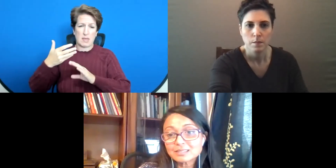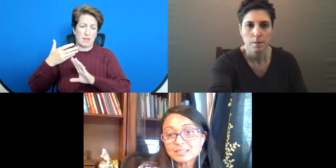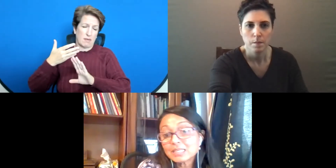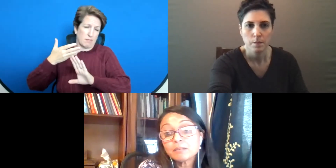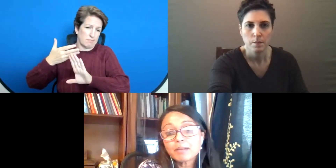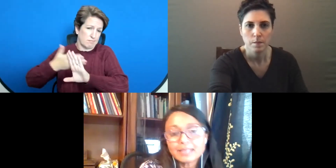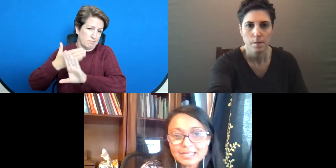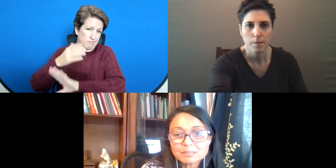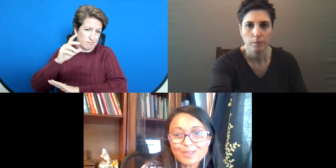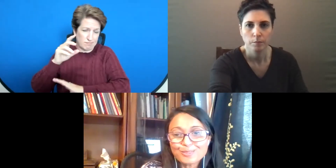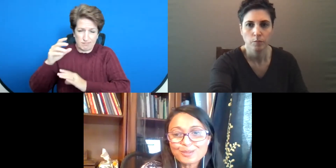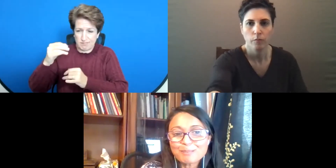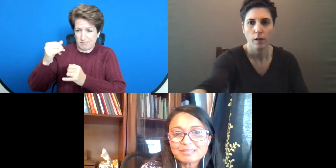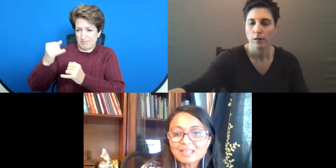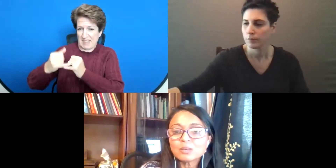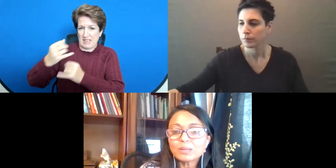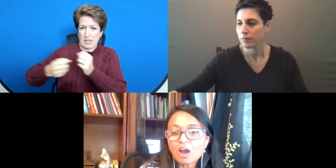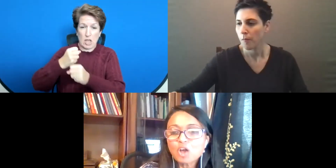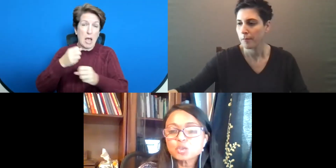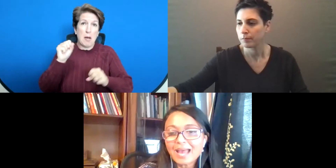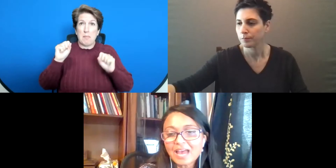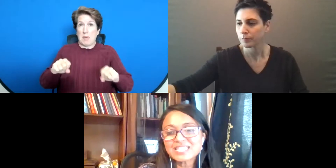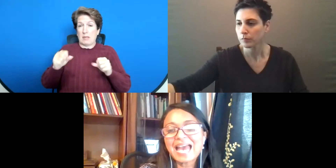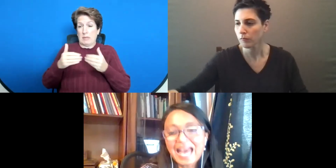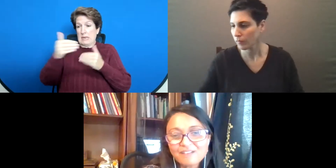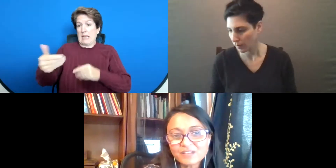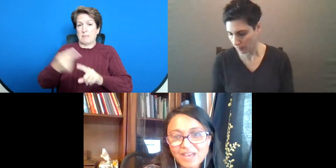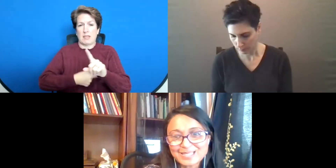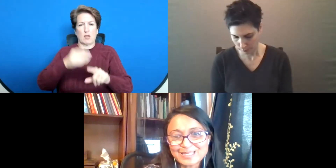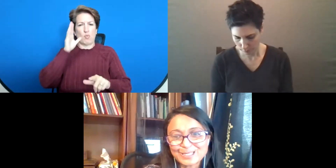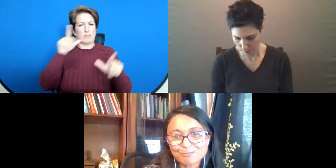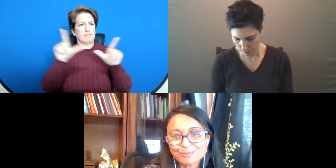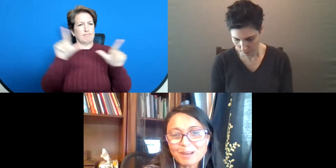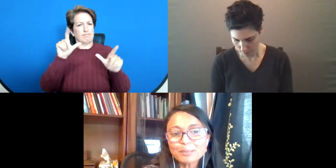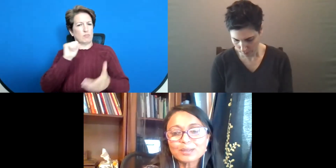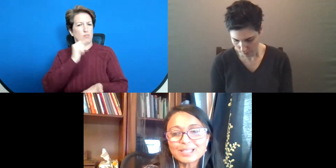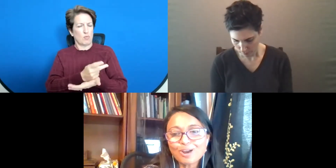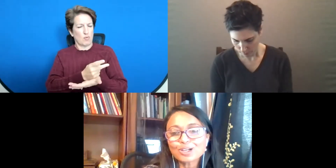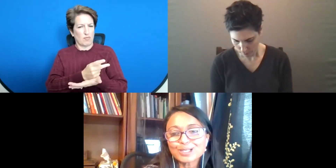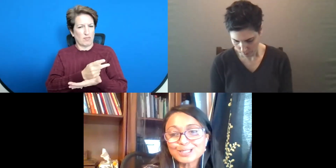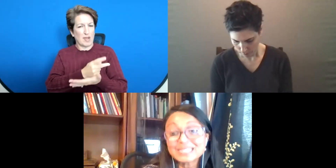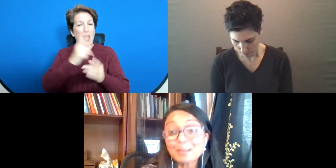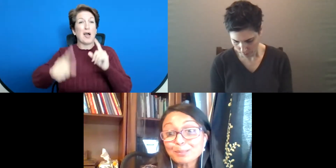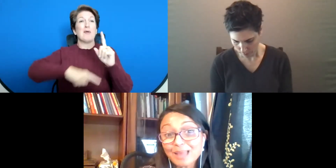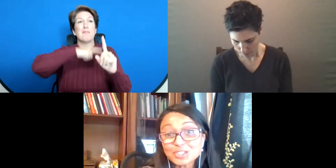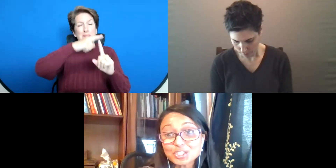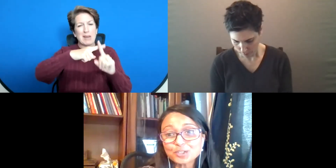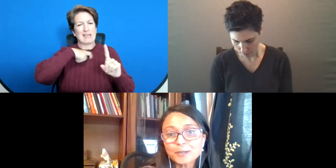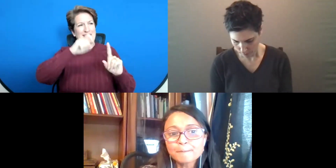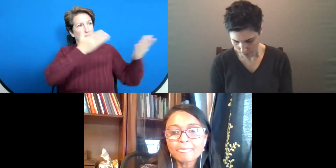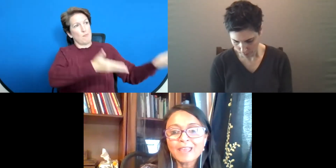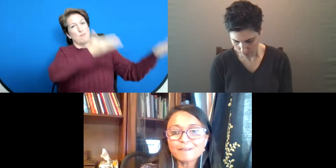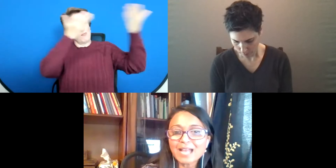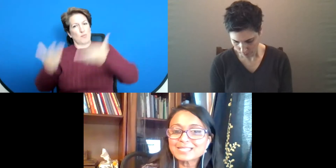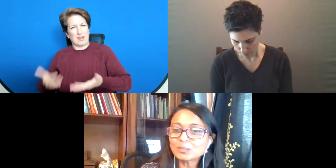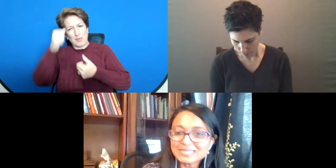be licensed even by next month, but then we also have to have the vaccine. Remember in December last